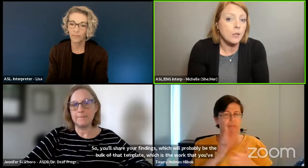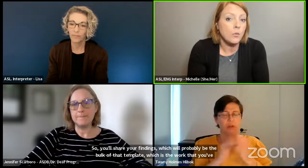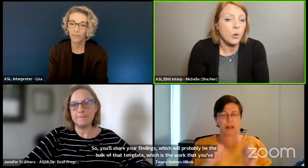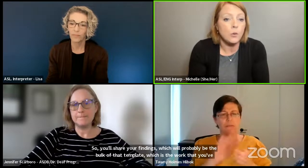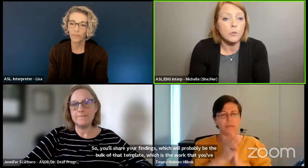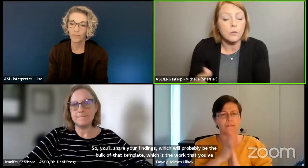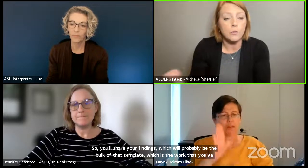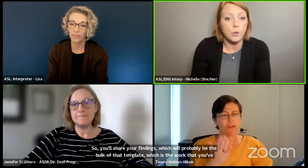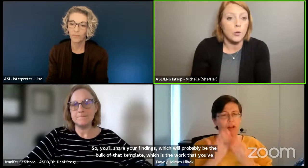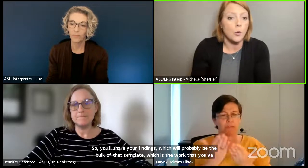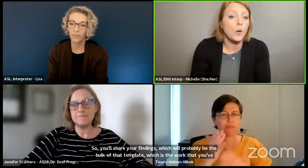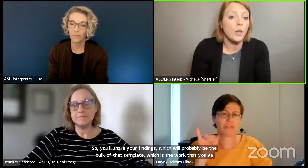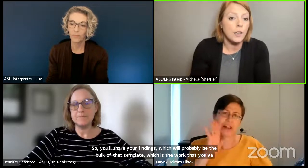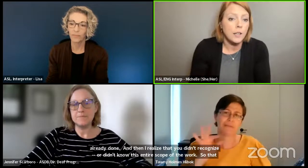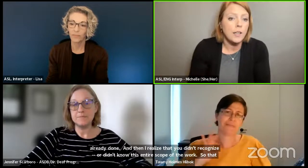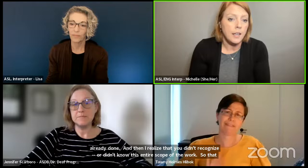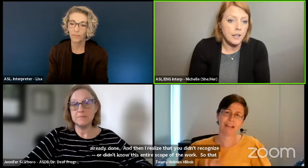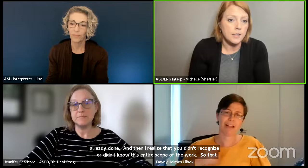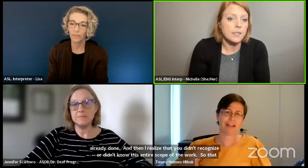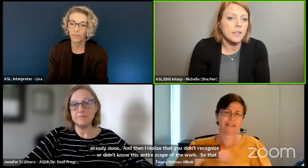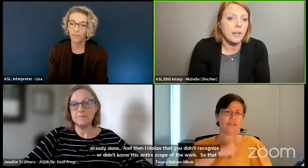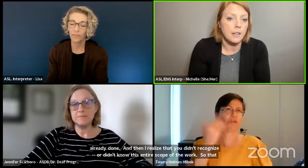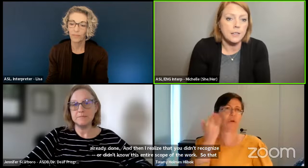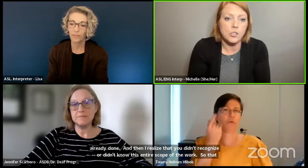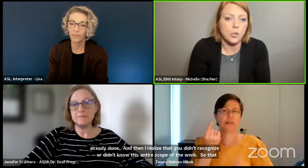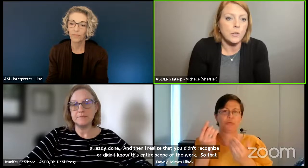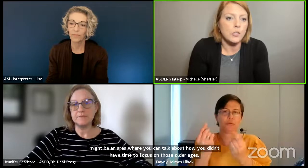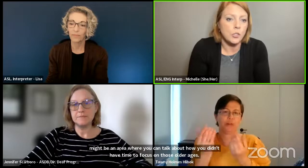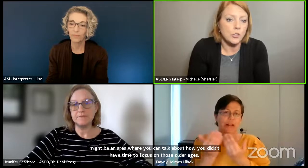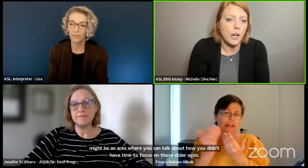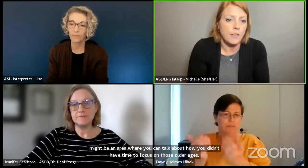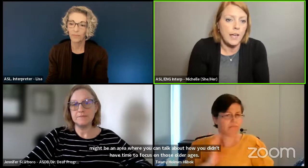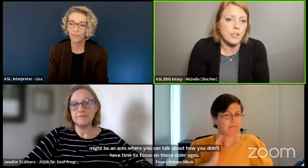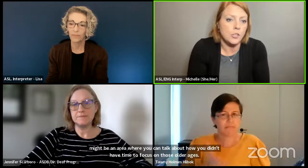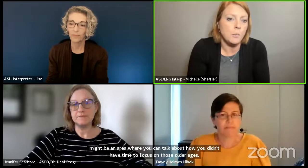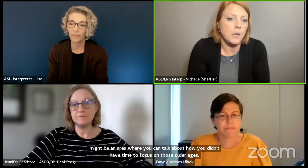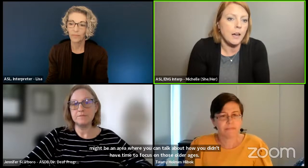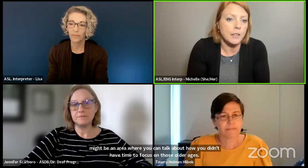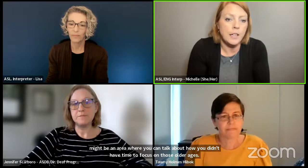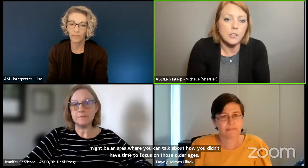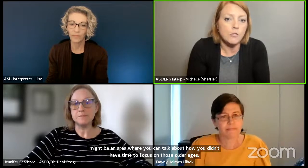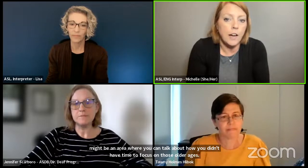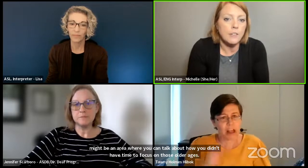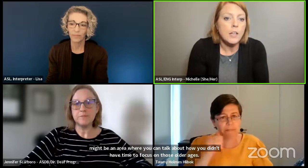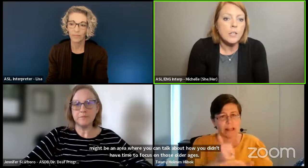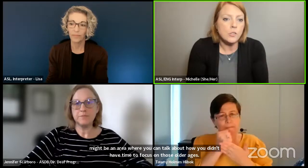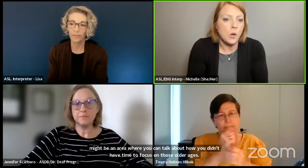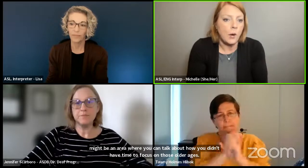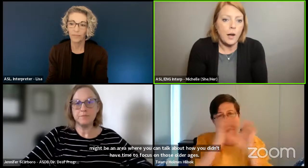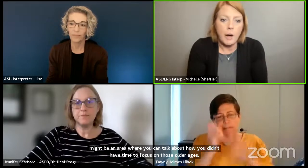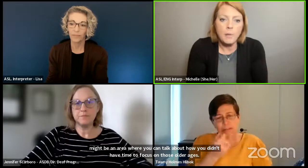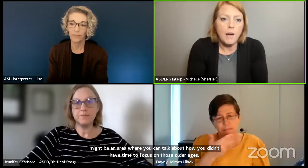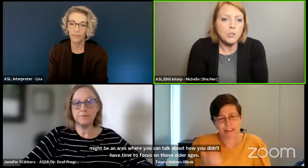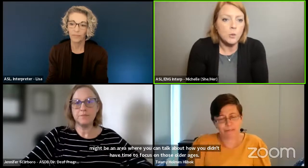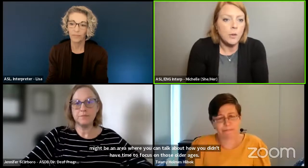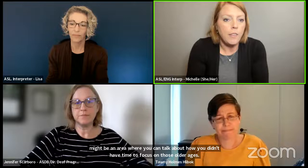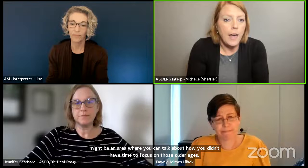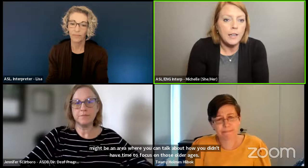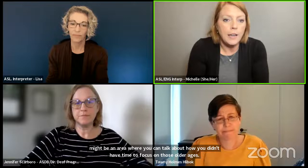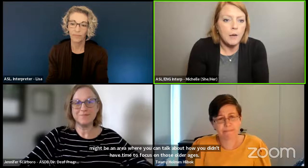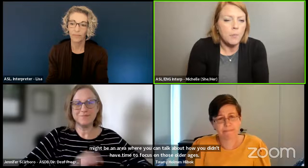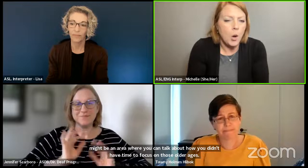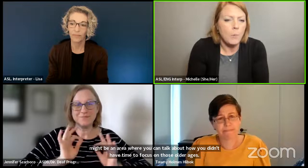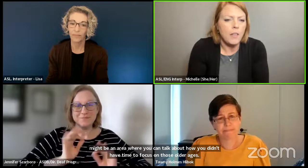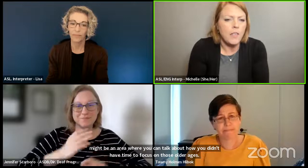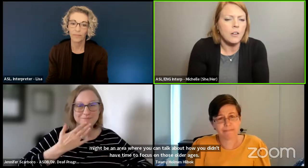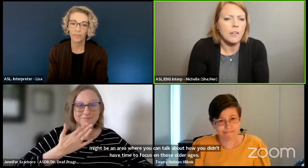be a need for further work, is additional research on the ages beyond age 5. So I'm comfortable with